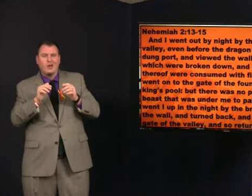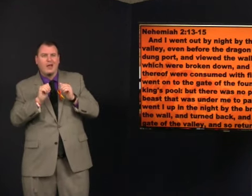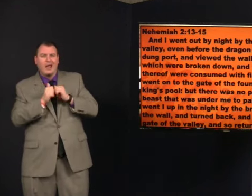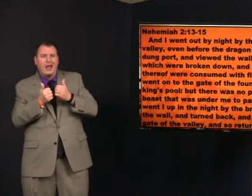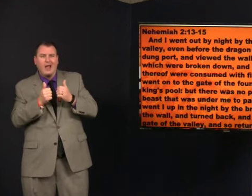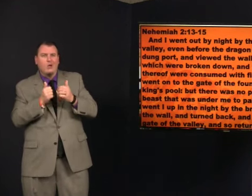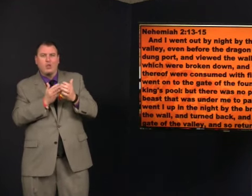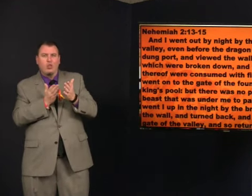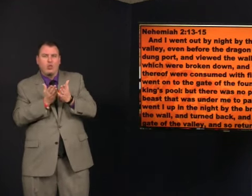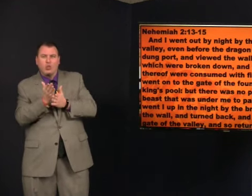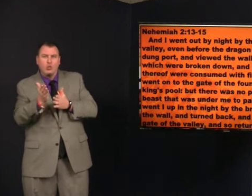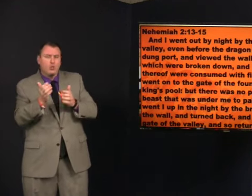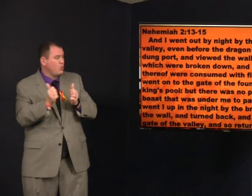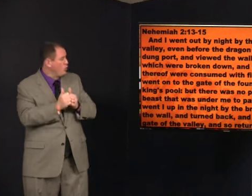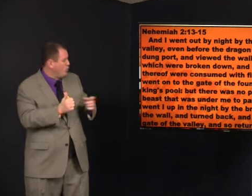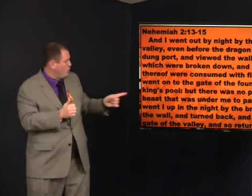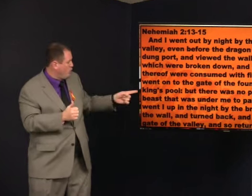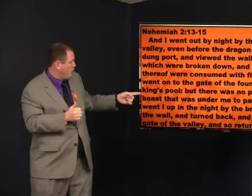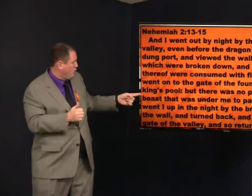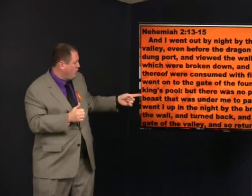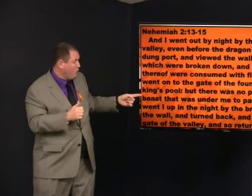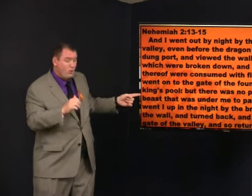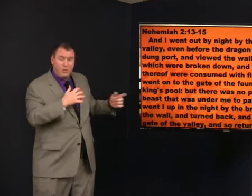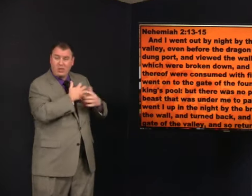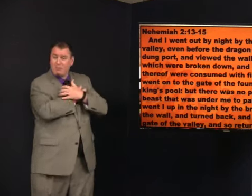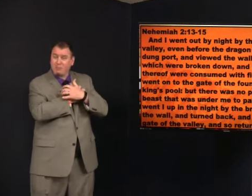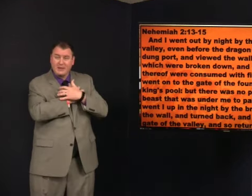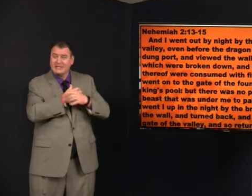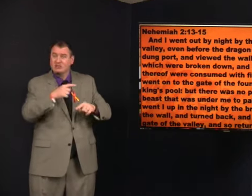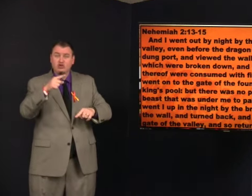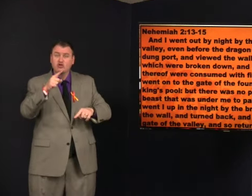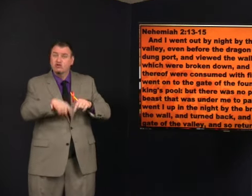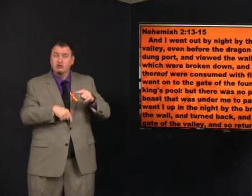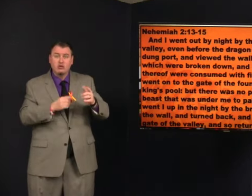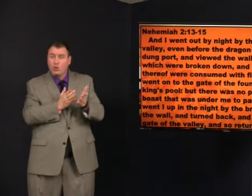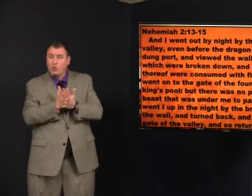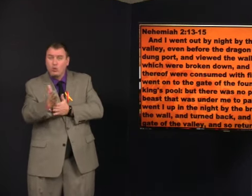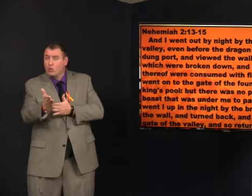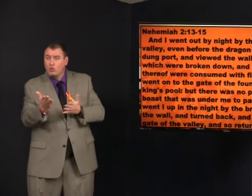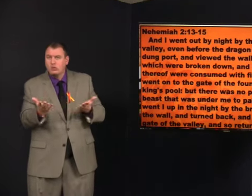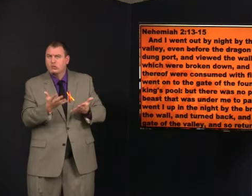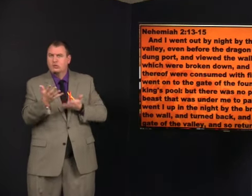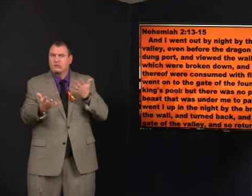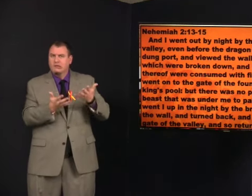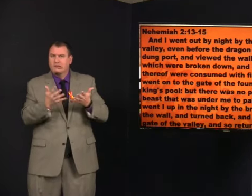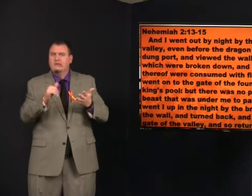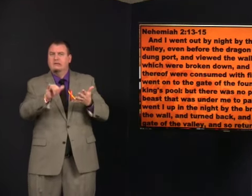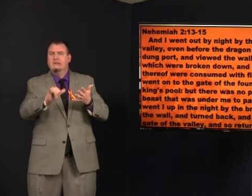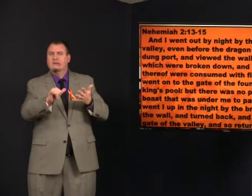But there was no place for the beast that was under me to pass.